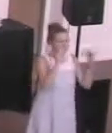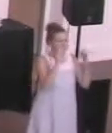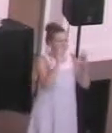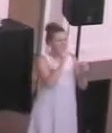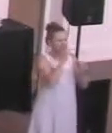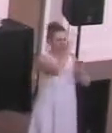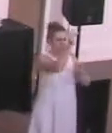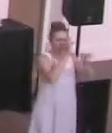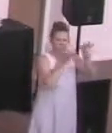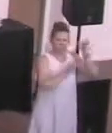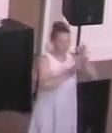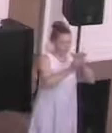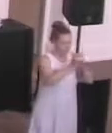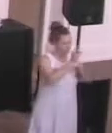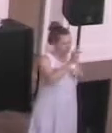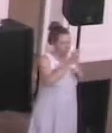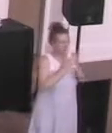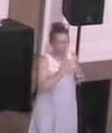Nothing.